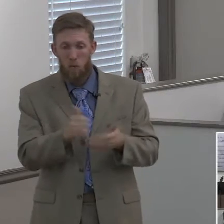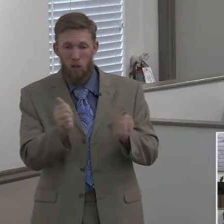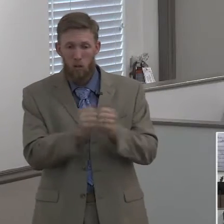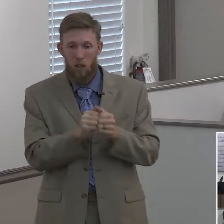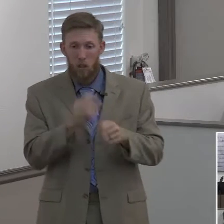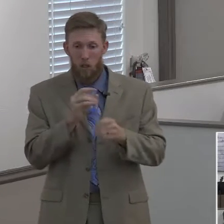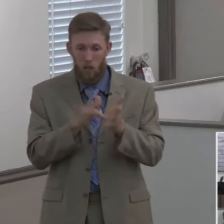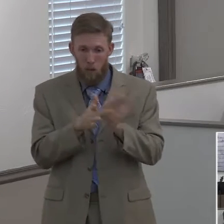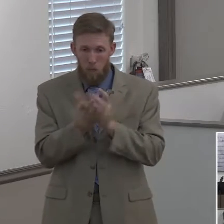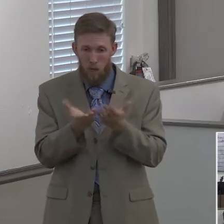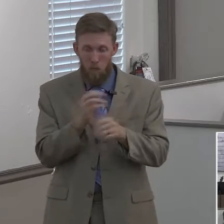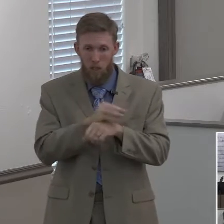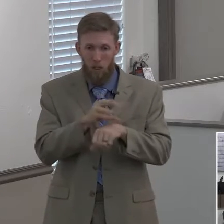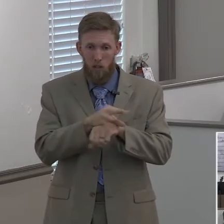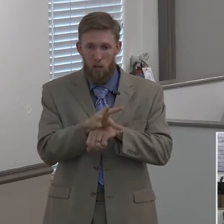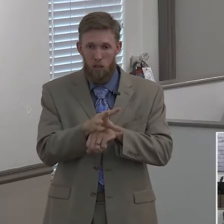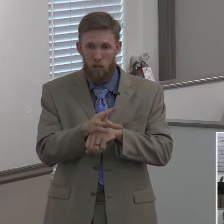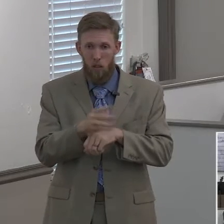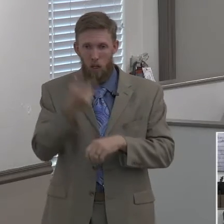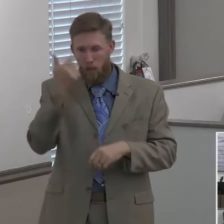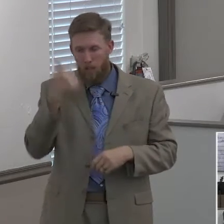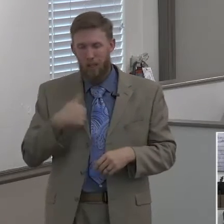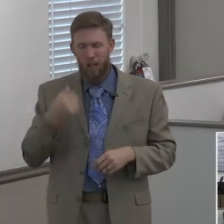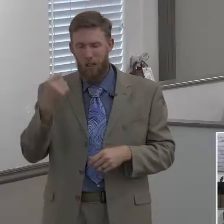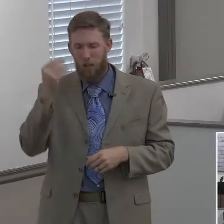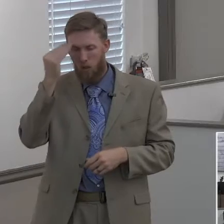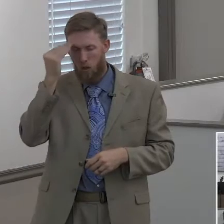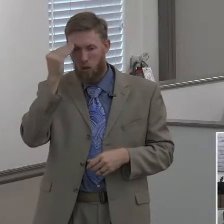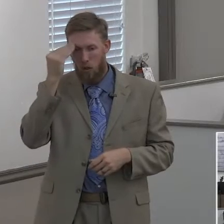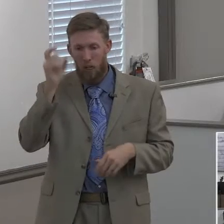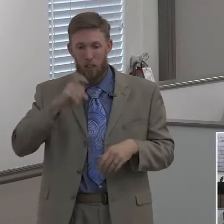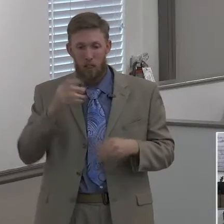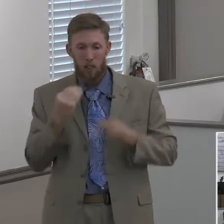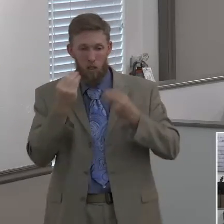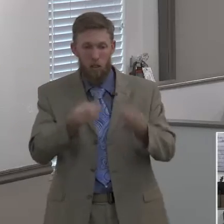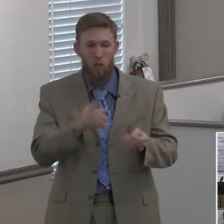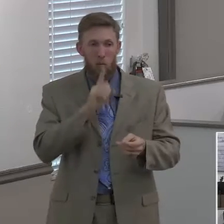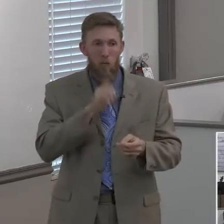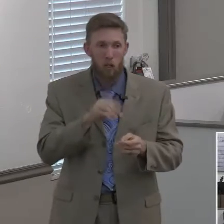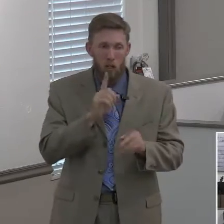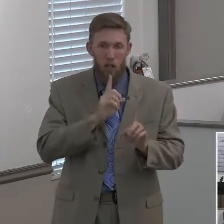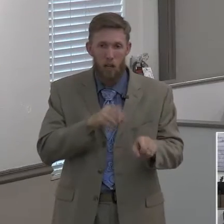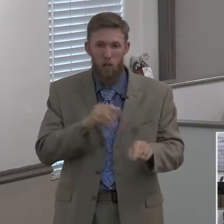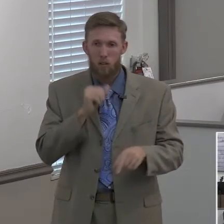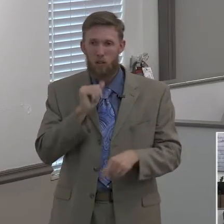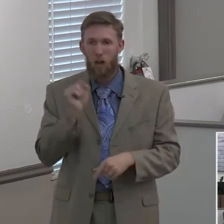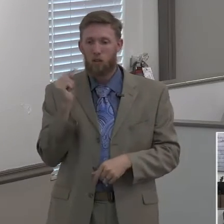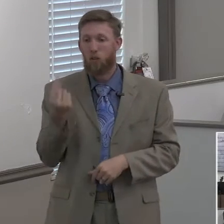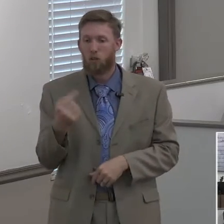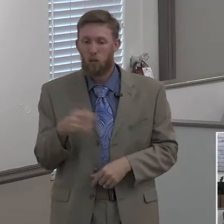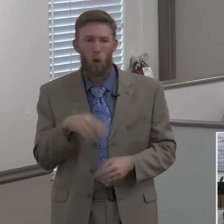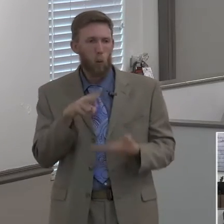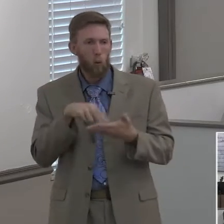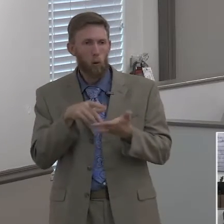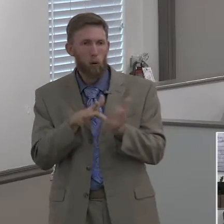to give them real answers and not just tell them that, well, read your Bible. Okay?